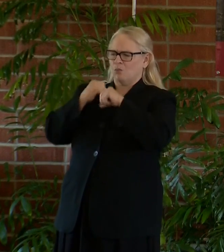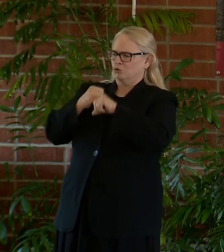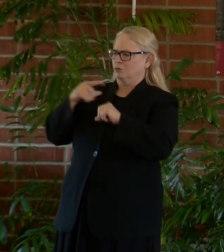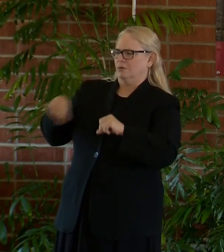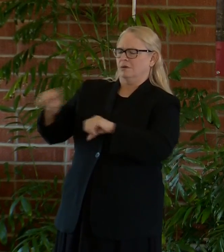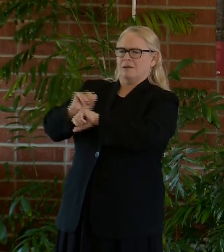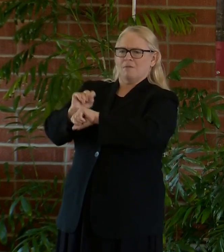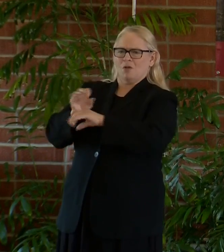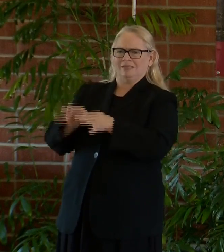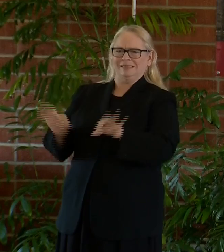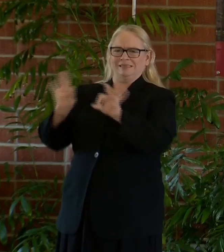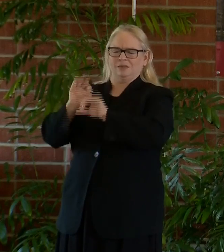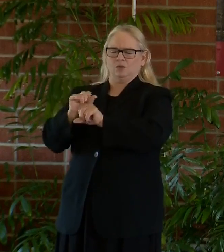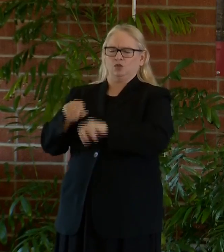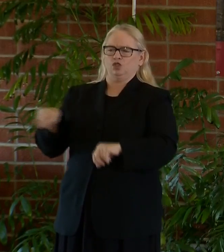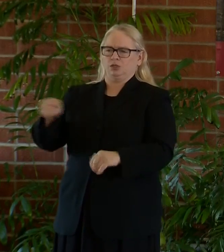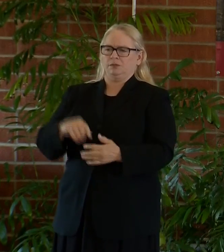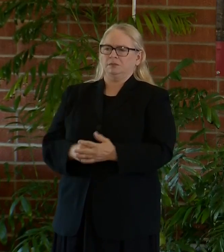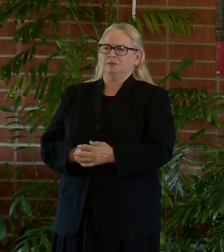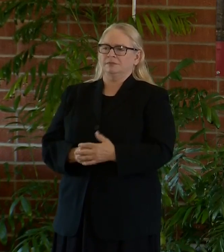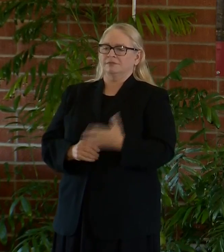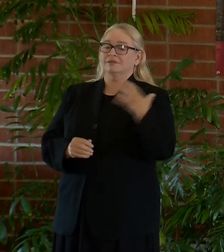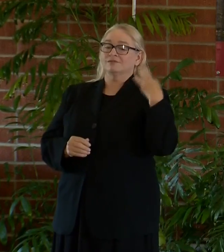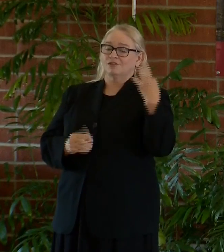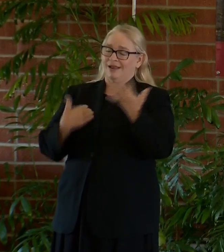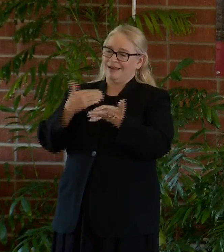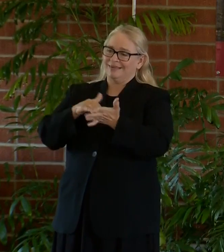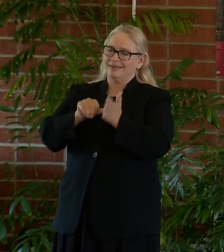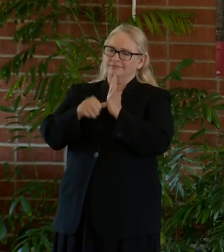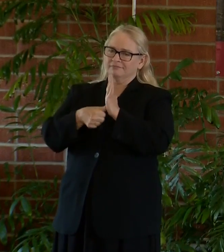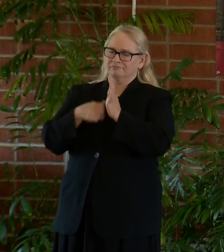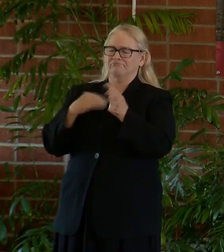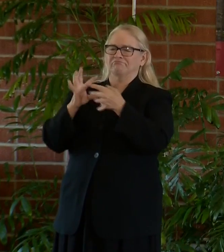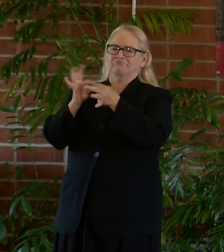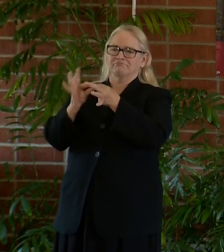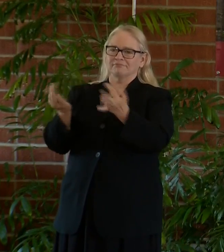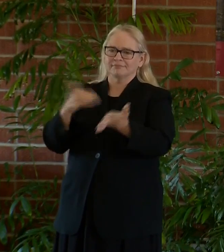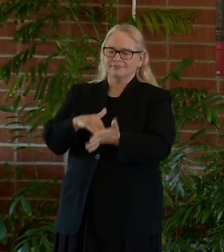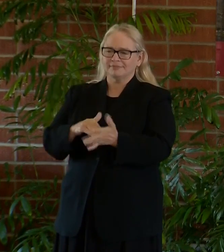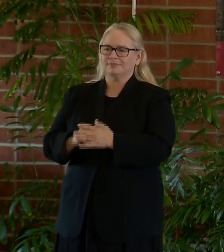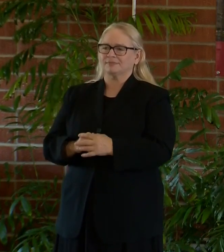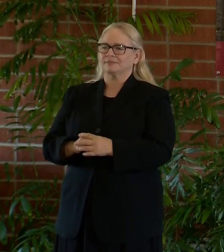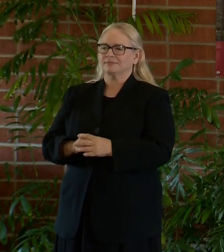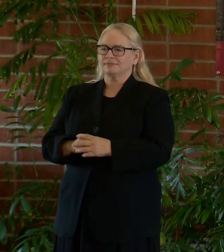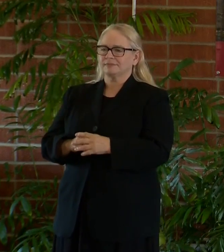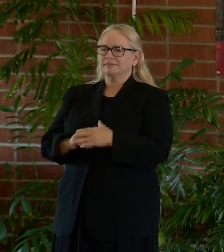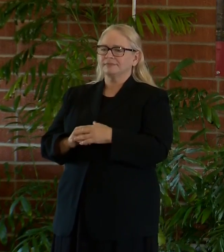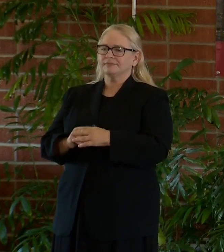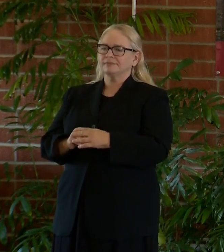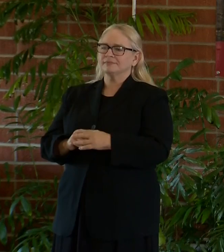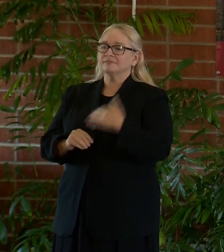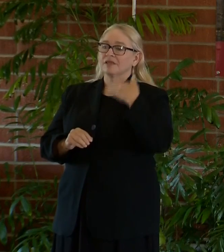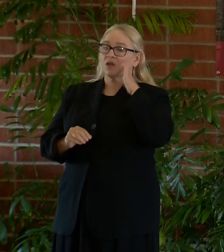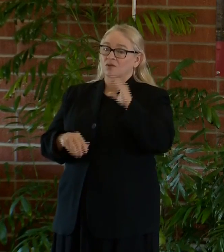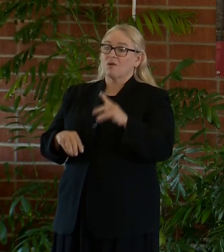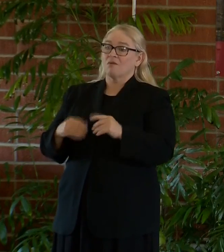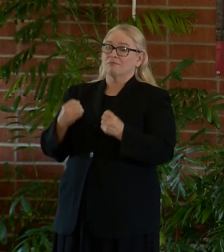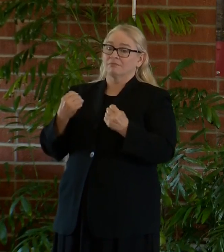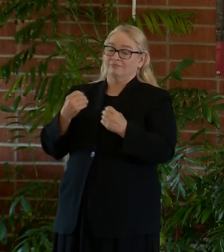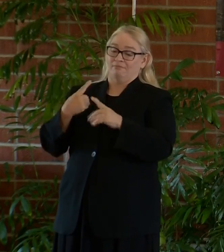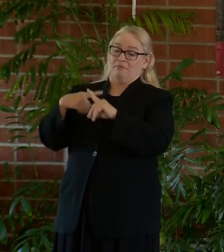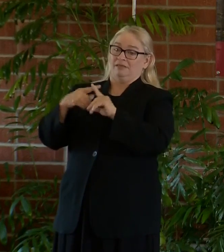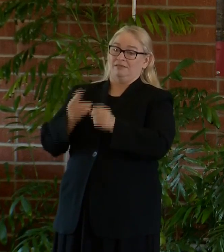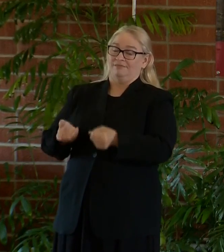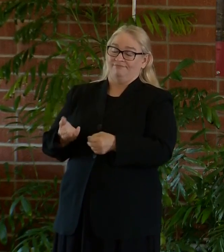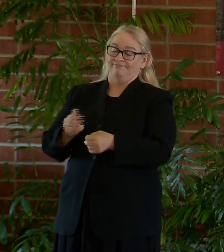Friday. I'll make it again today. While we see positivity rate in the state of California growing modestly, we're seeing